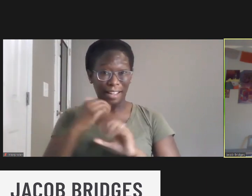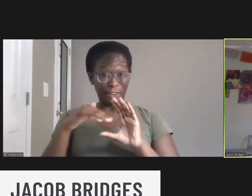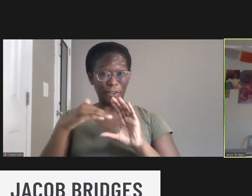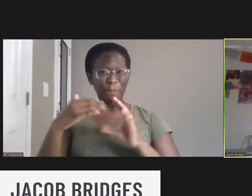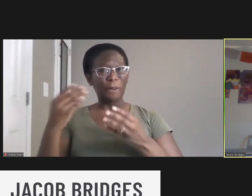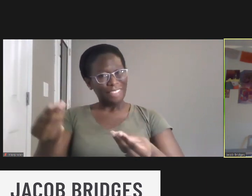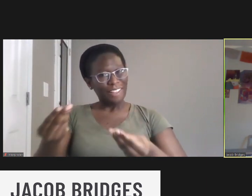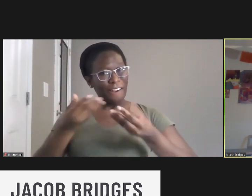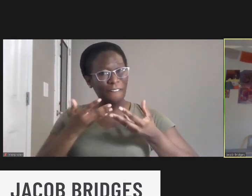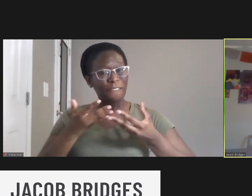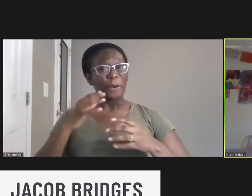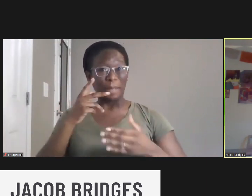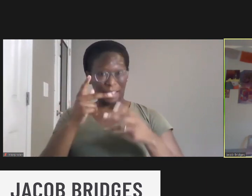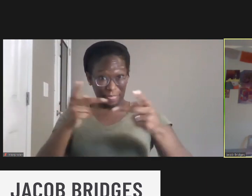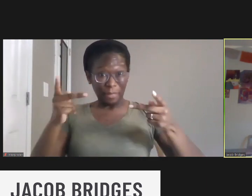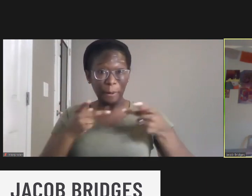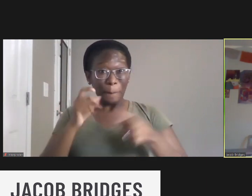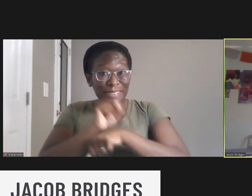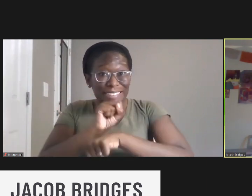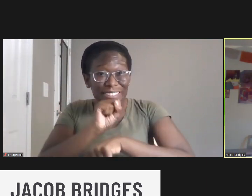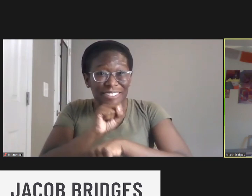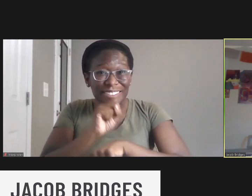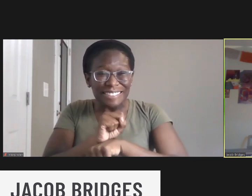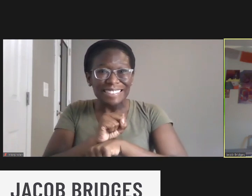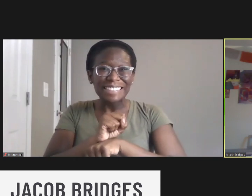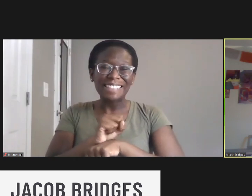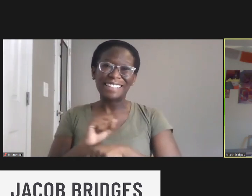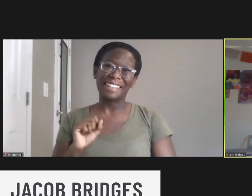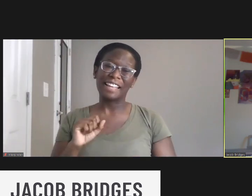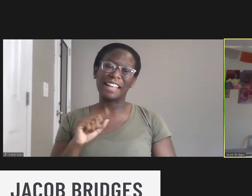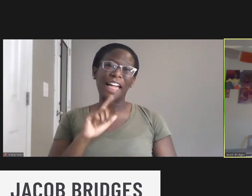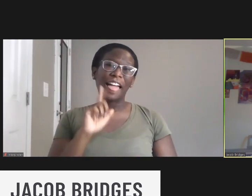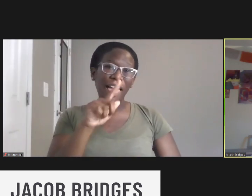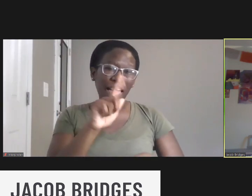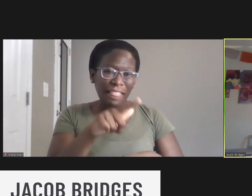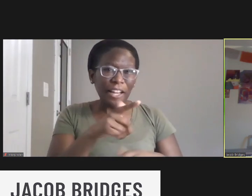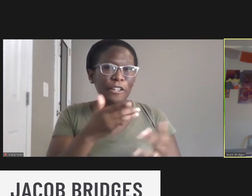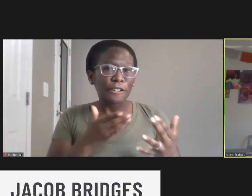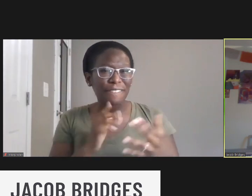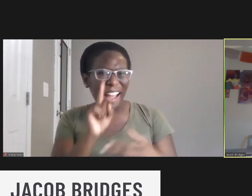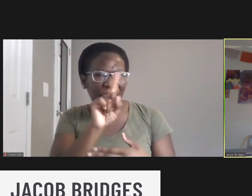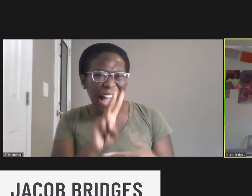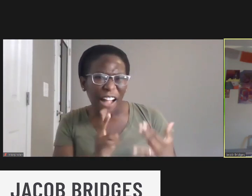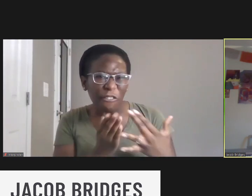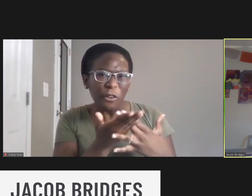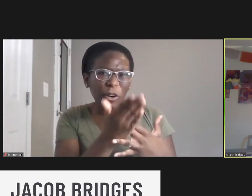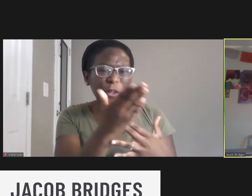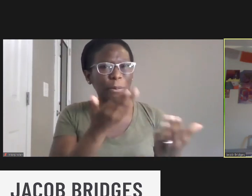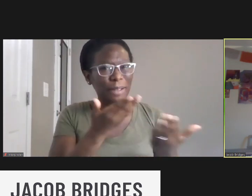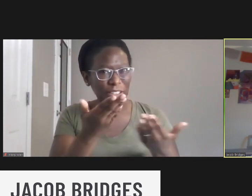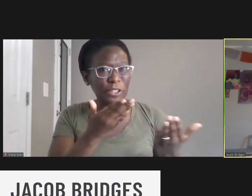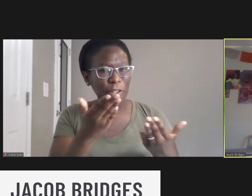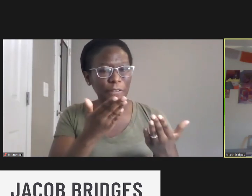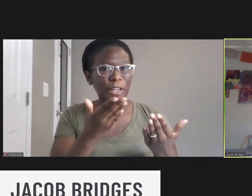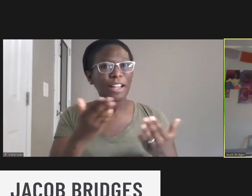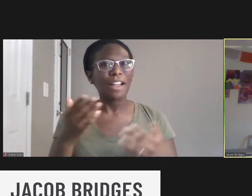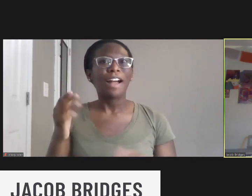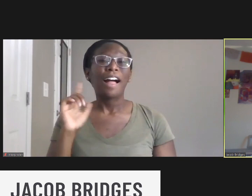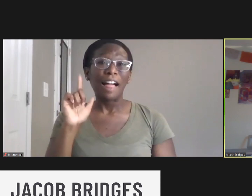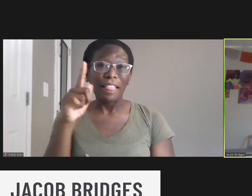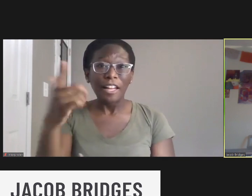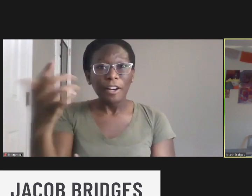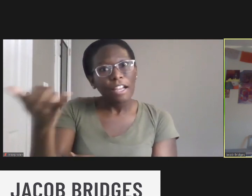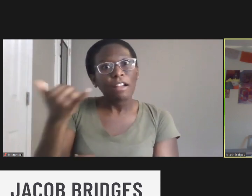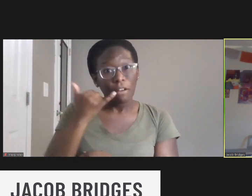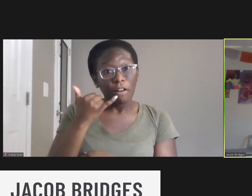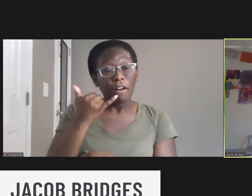Disability Advocates. And halfway through my service term, I got a call from my executive director offering me a position with them after my term ends